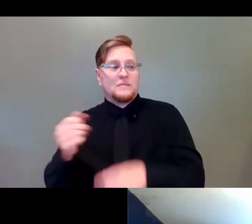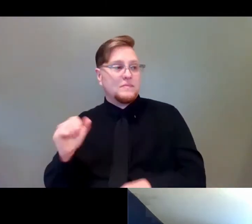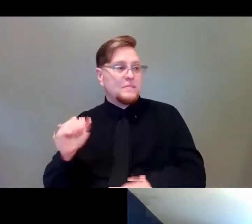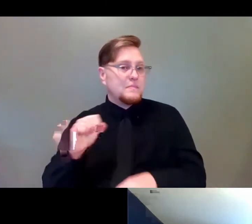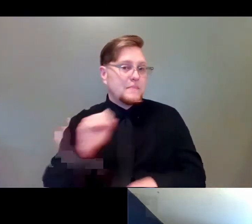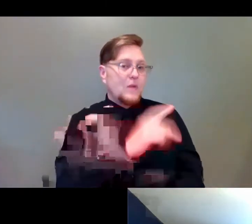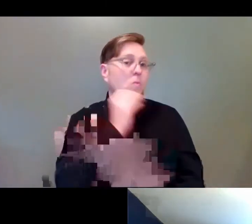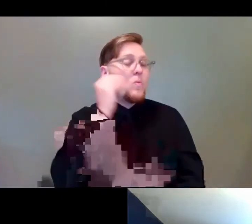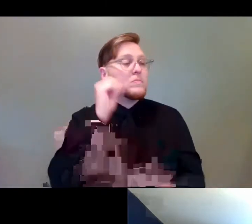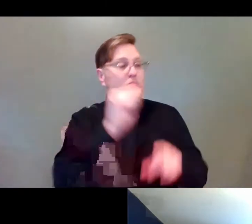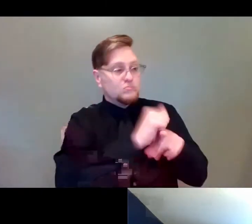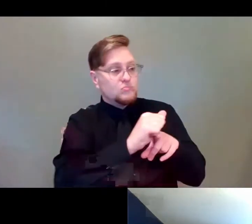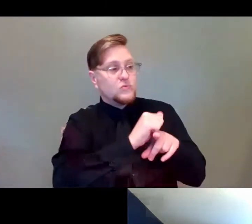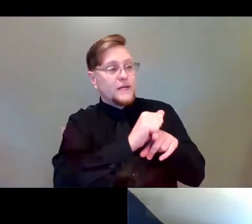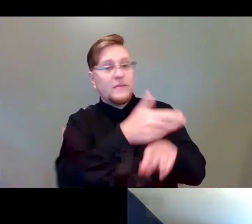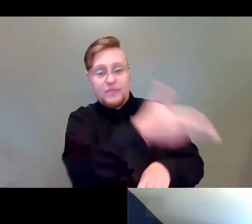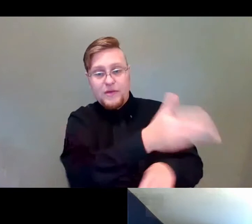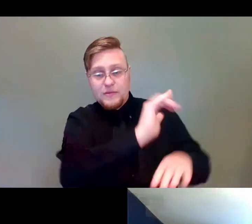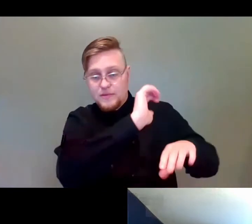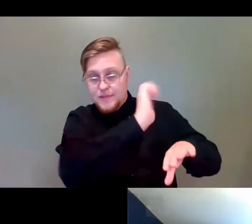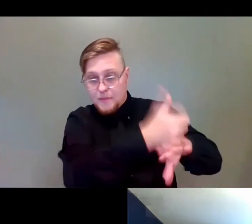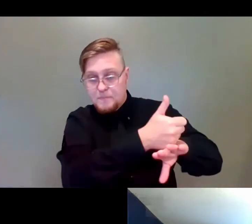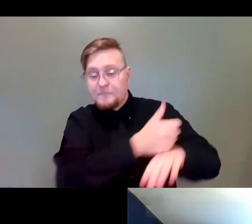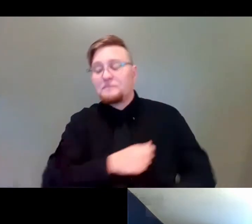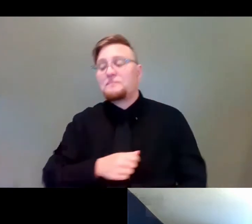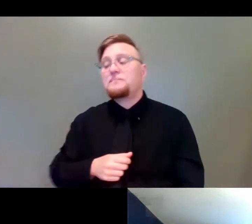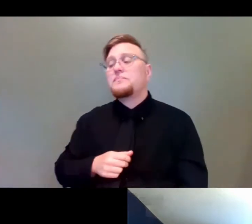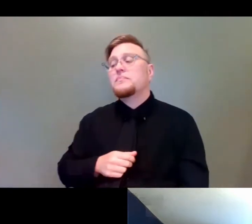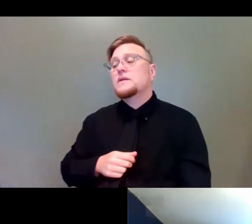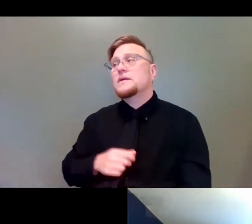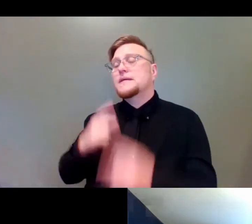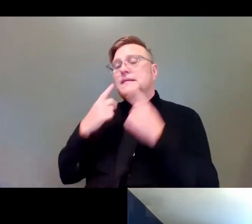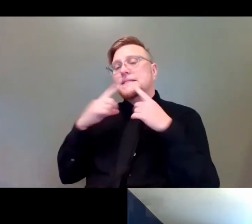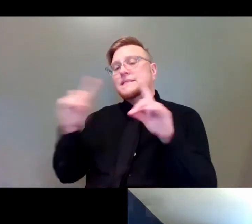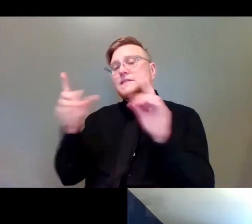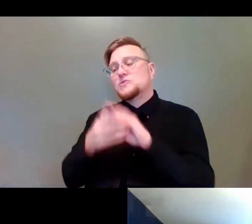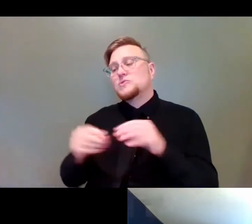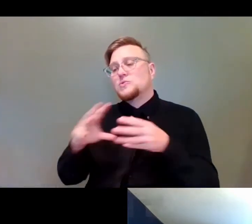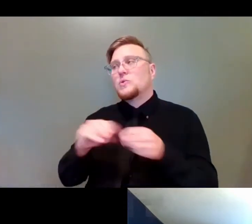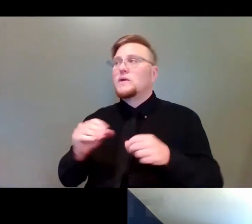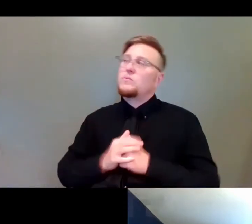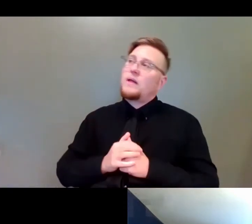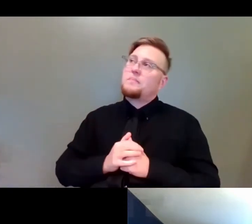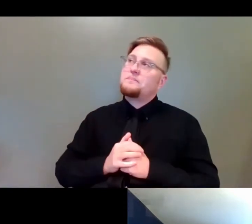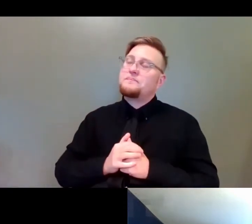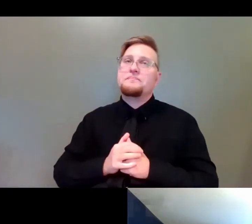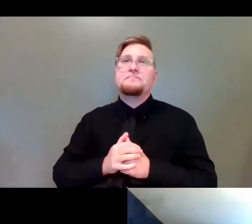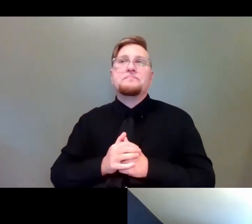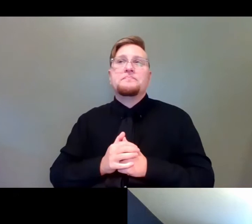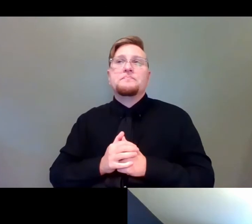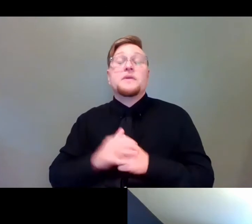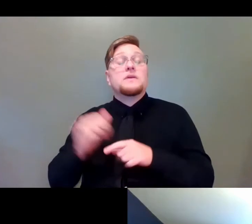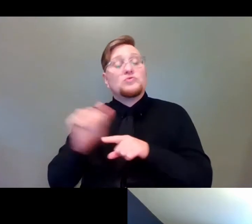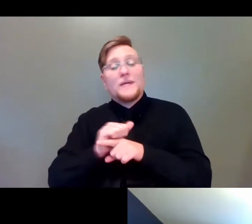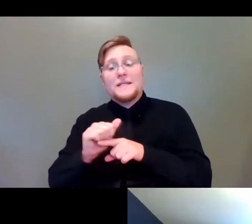success stories is when they do the trainings, let's say they're doing it on reproductive health or whatever,